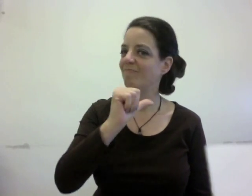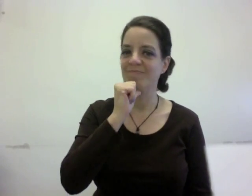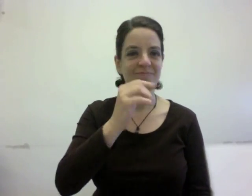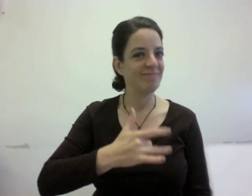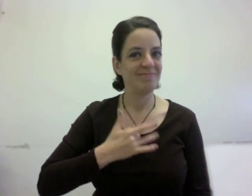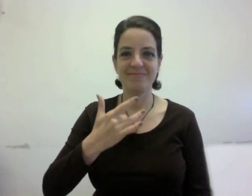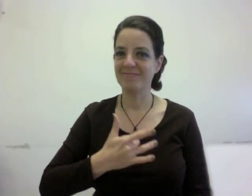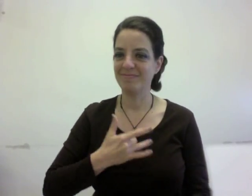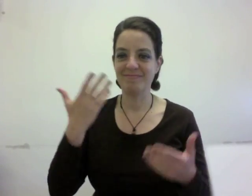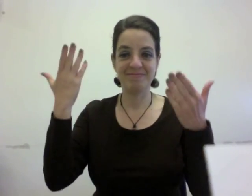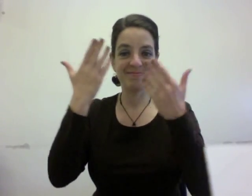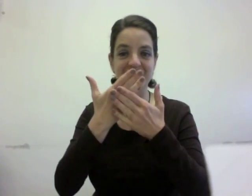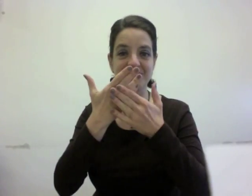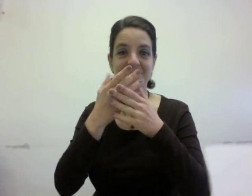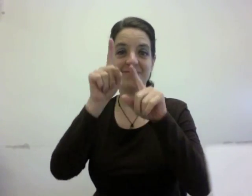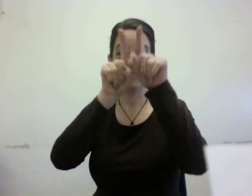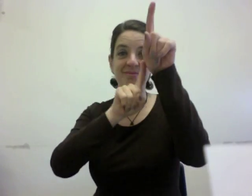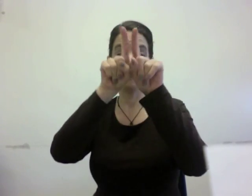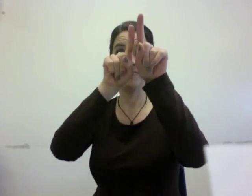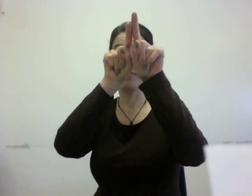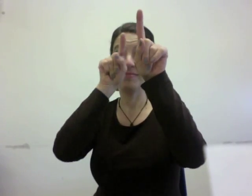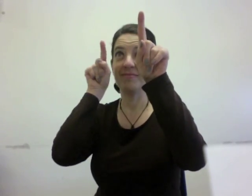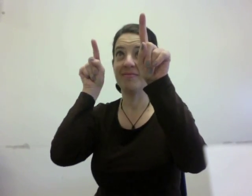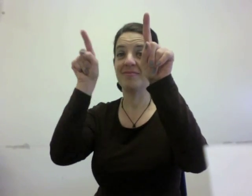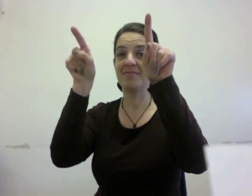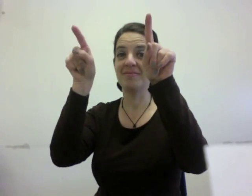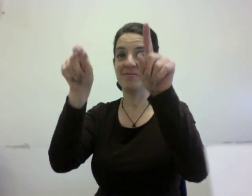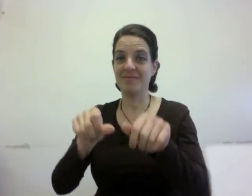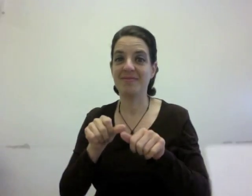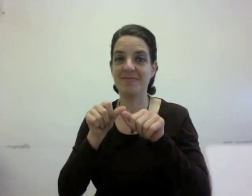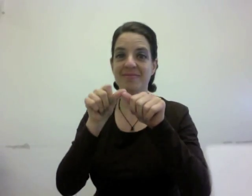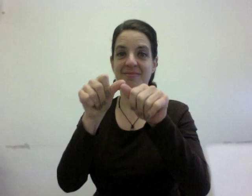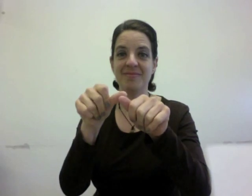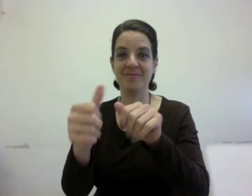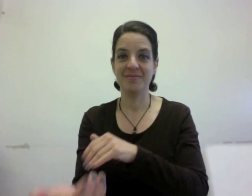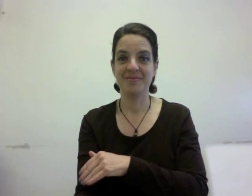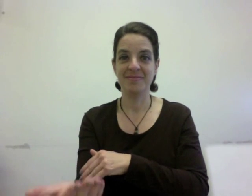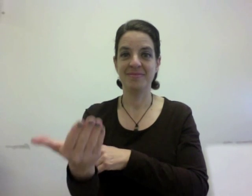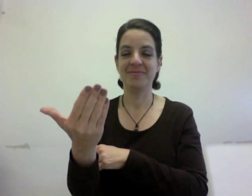don't be forlorn. The second star on the right and straight on until morn.